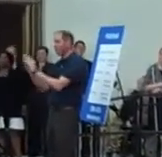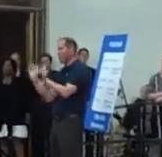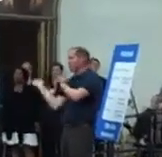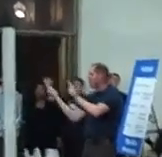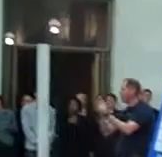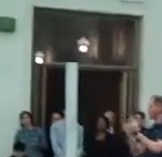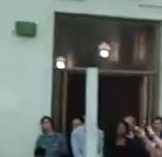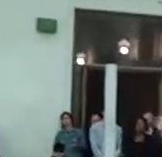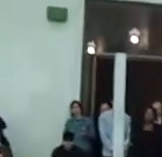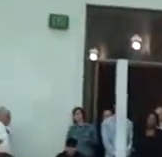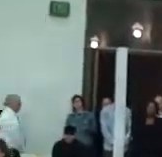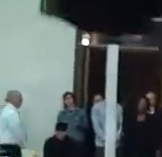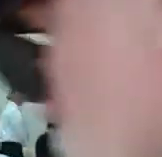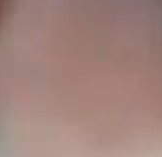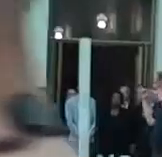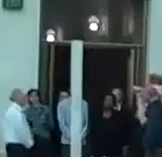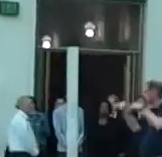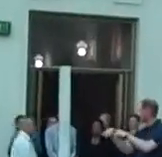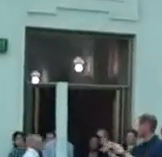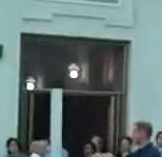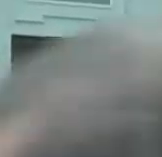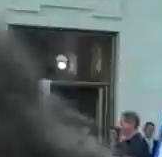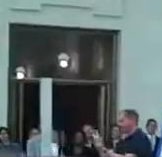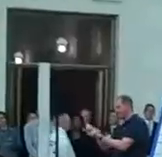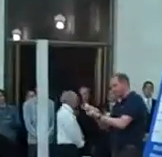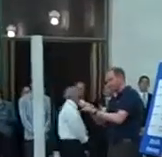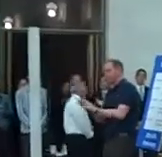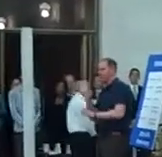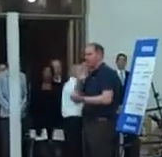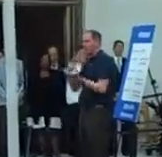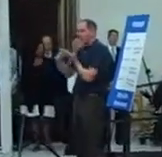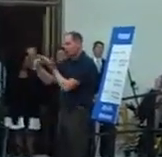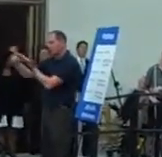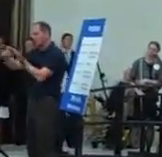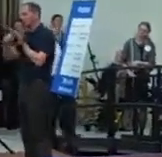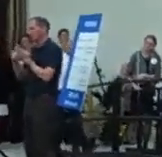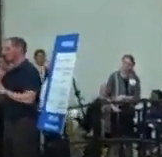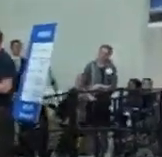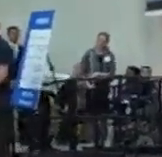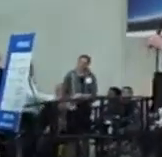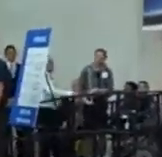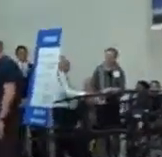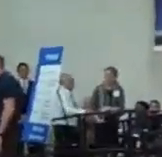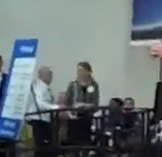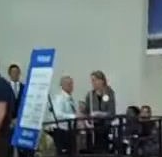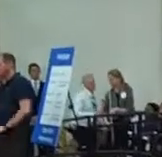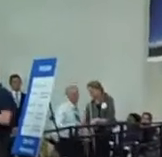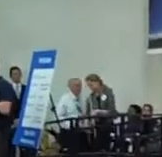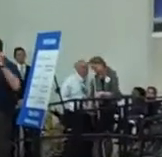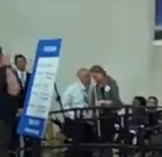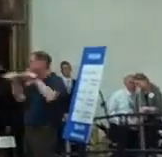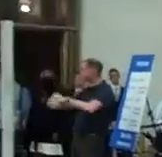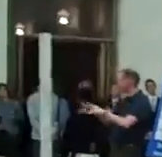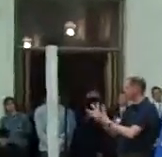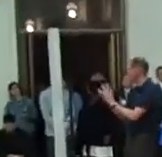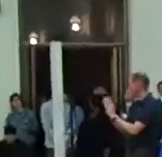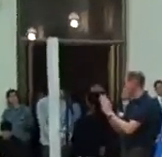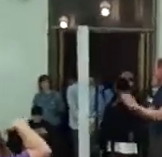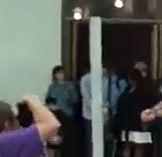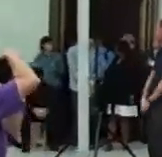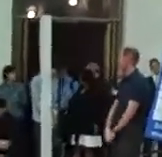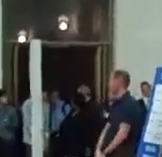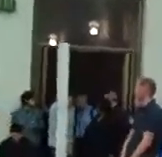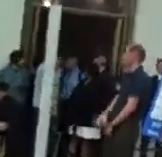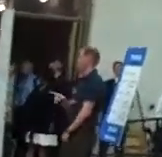we every week get together in smaller groups. But as a group, 60, 70 of us get together, and it doesn't matter what the topic